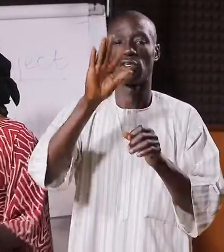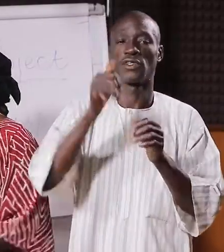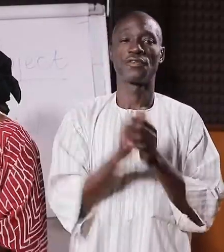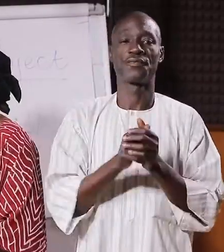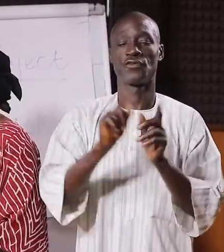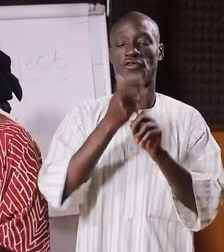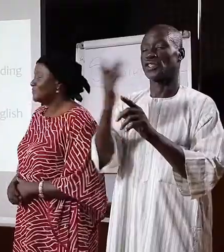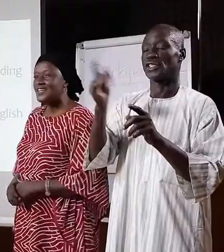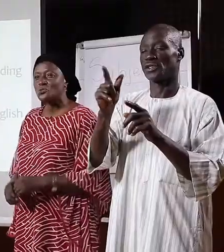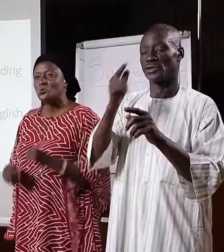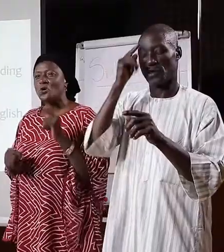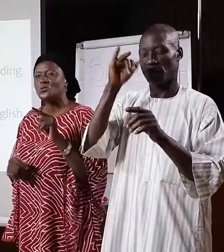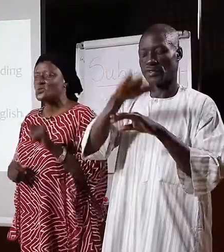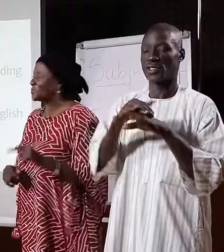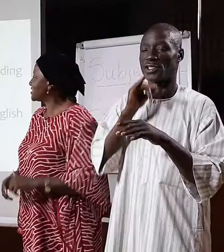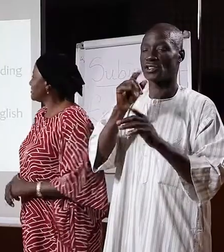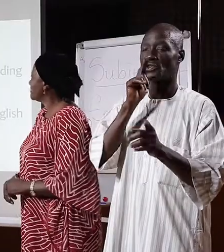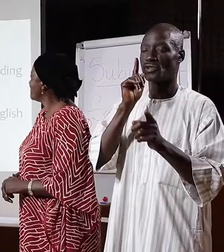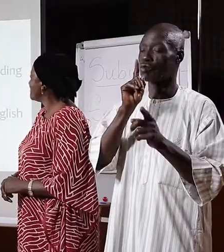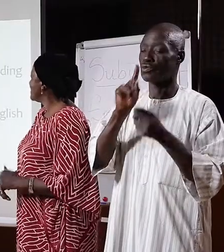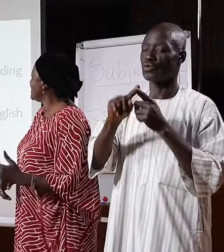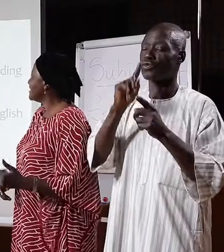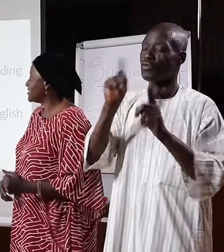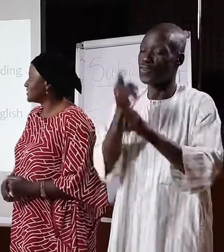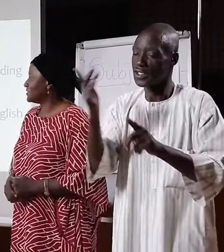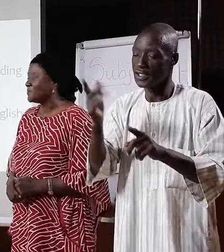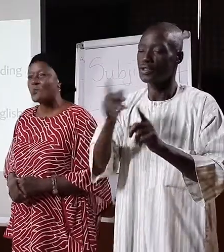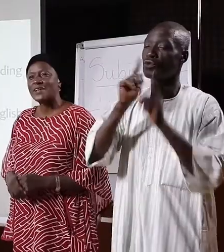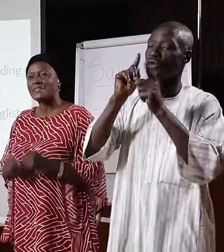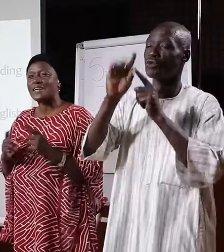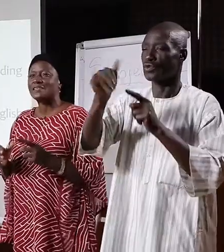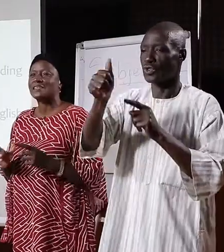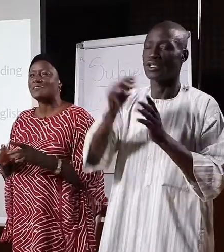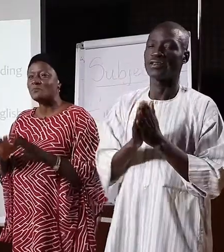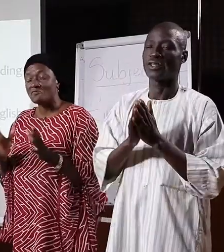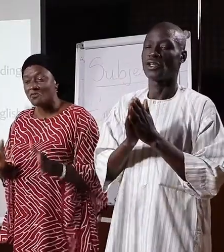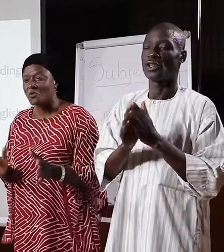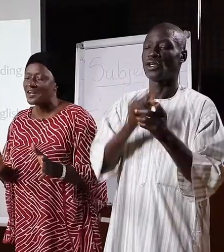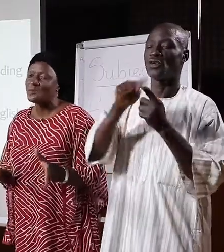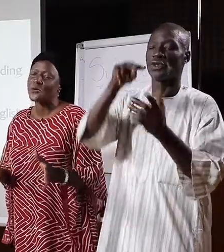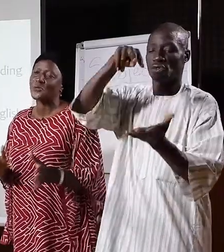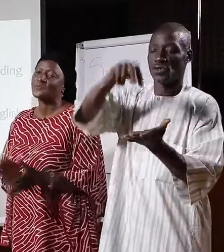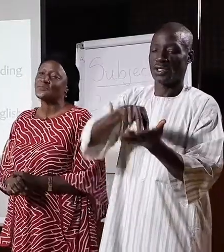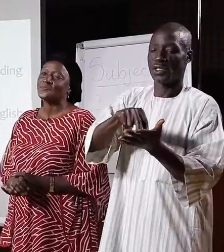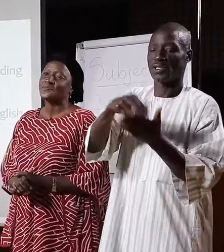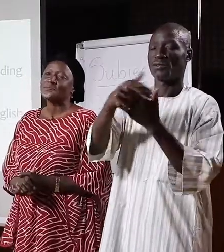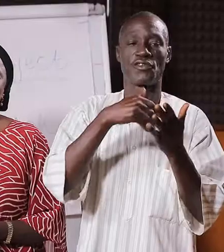as you think in English is to talk to yourself in English while standing before a